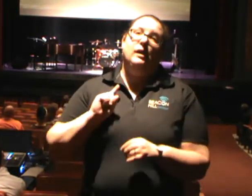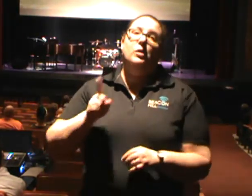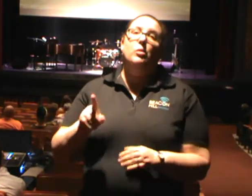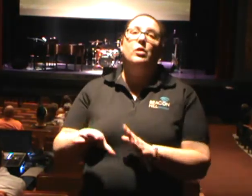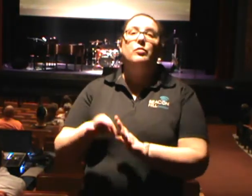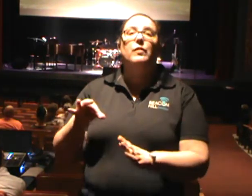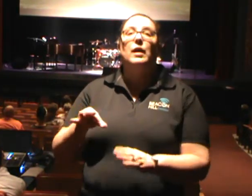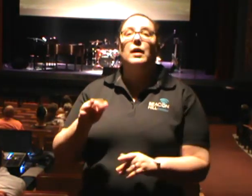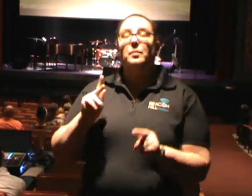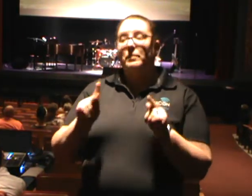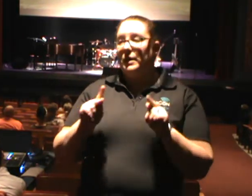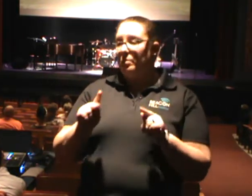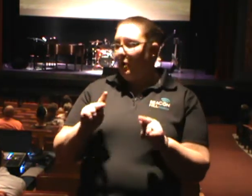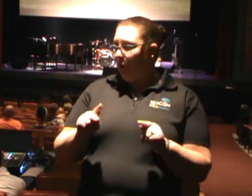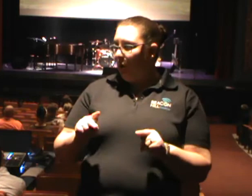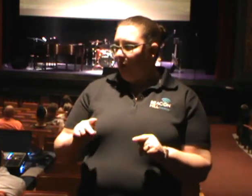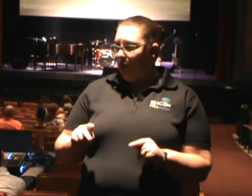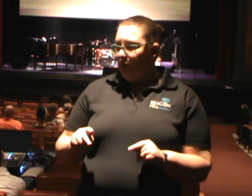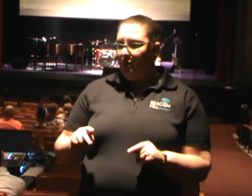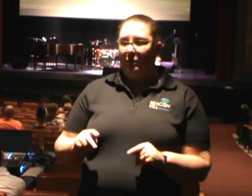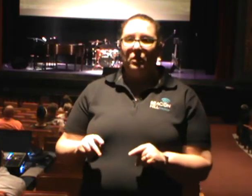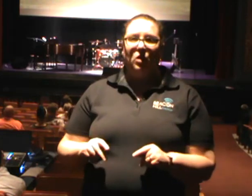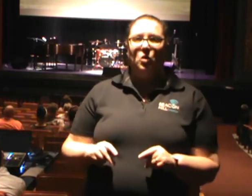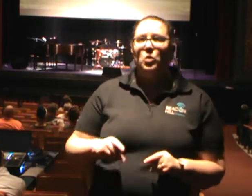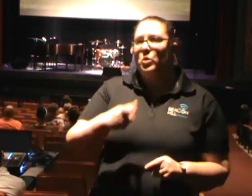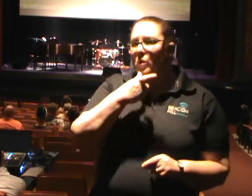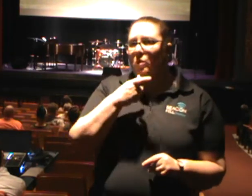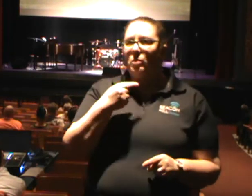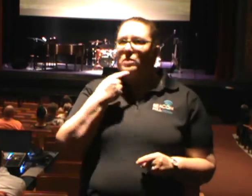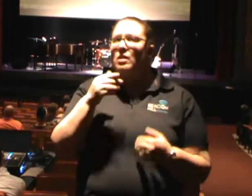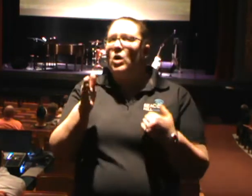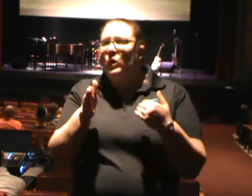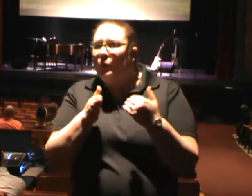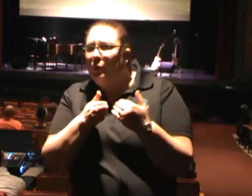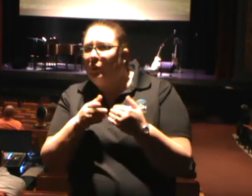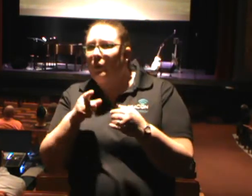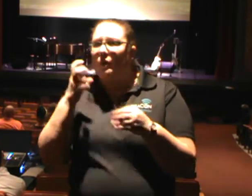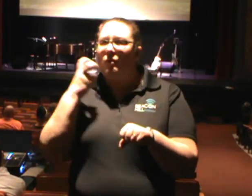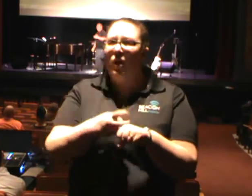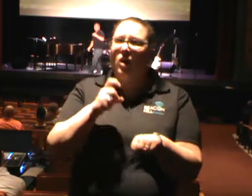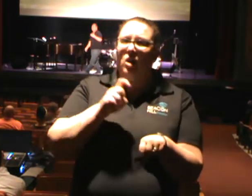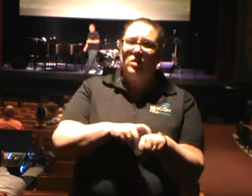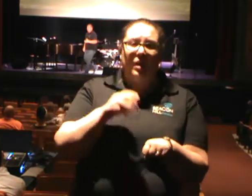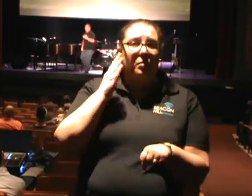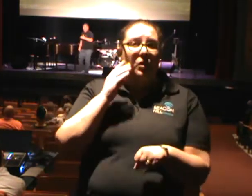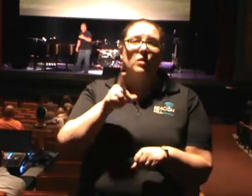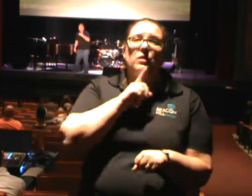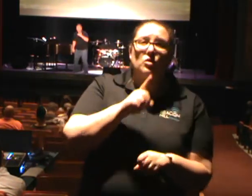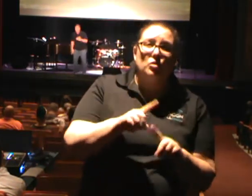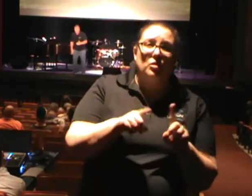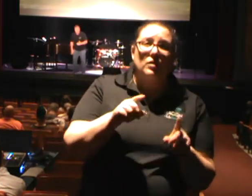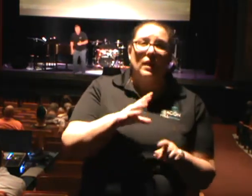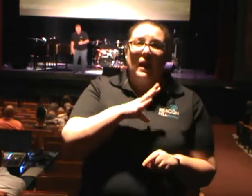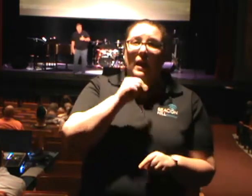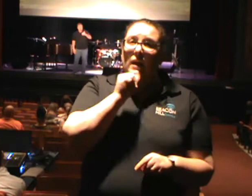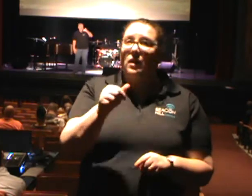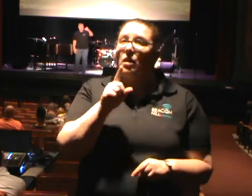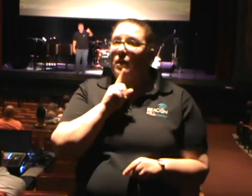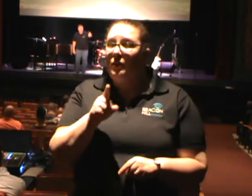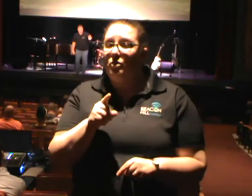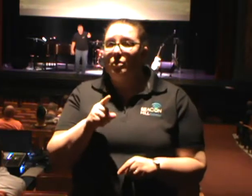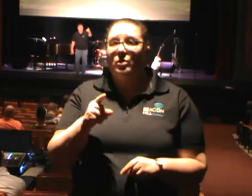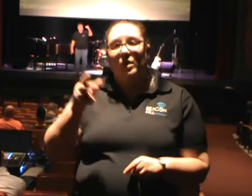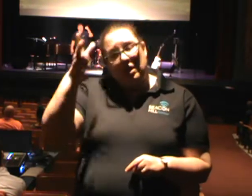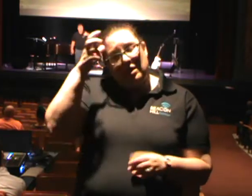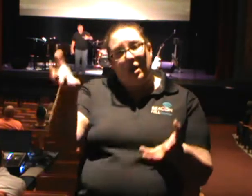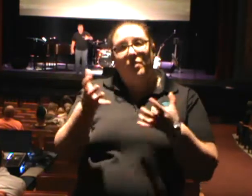the things, and you are having a hard time to discern what is the truth and what is not the truth. You know why? Because the devil wants to be king. But I